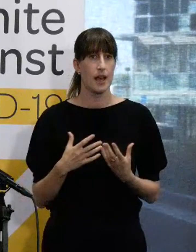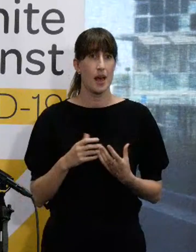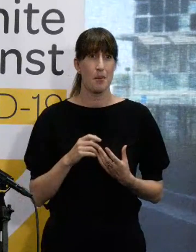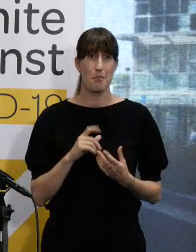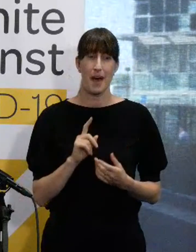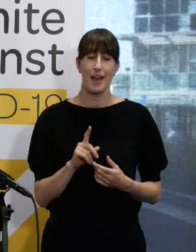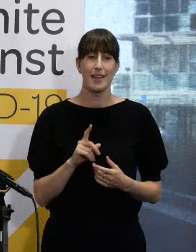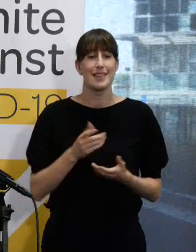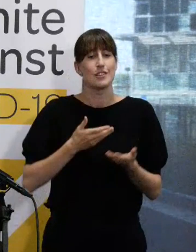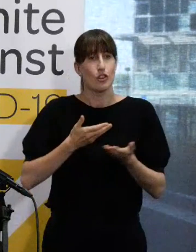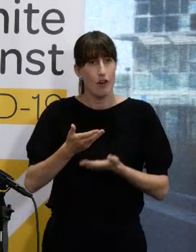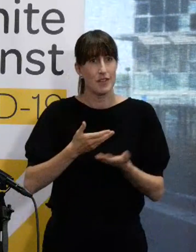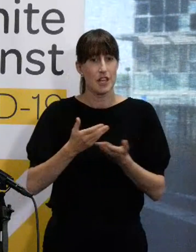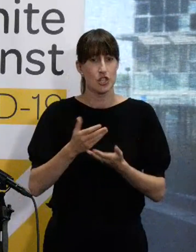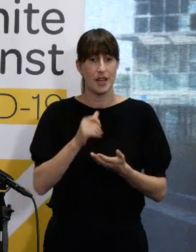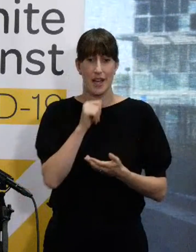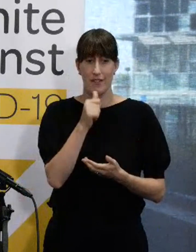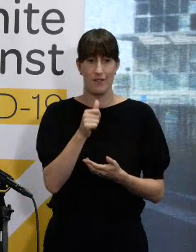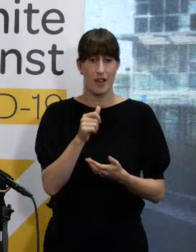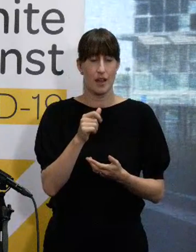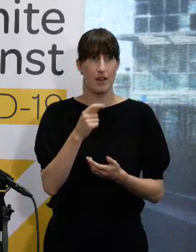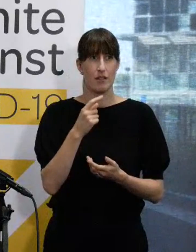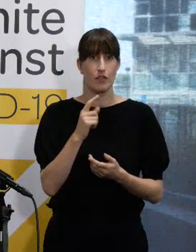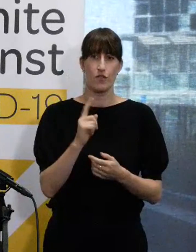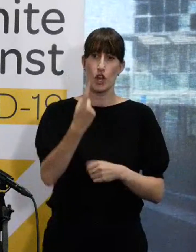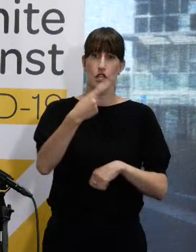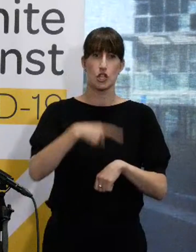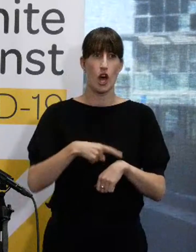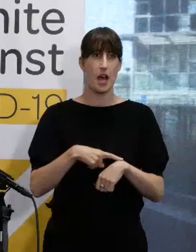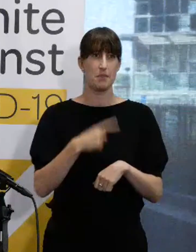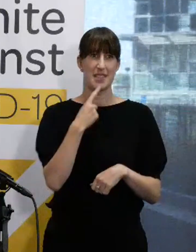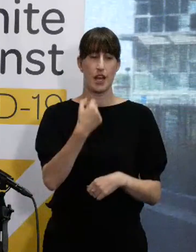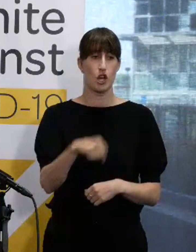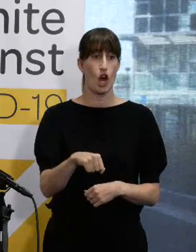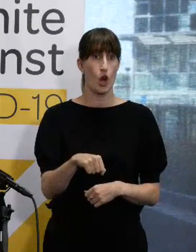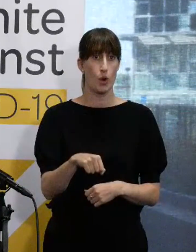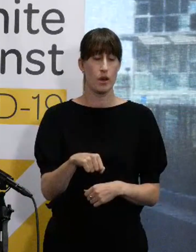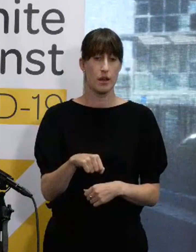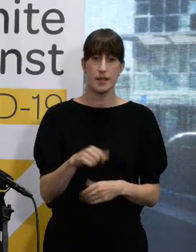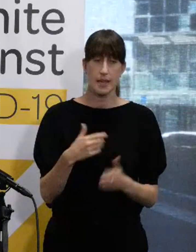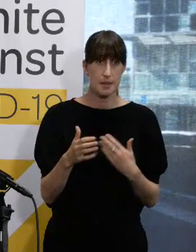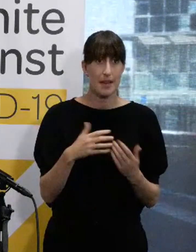a conversation happening. So I think the level of acceptance actually provides us with a